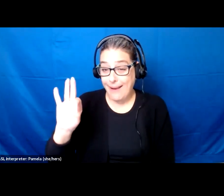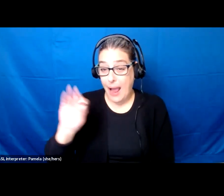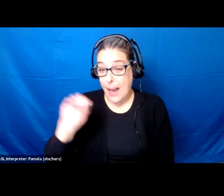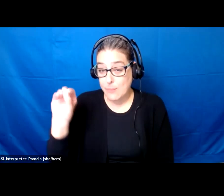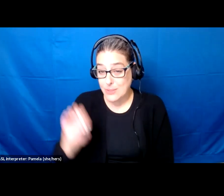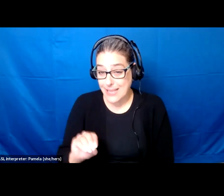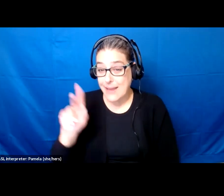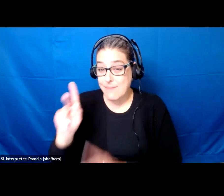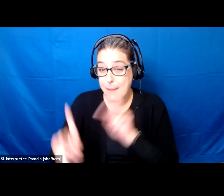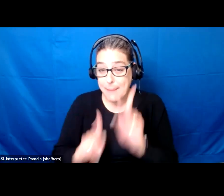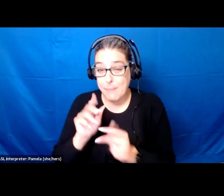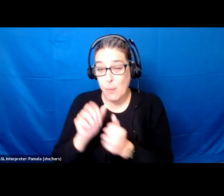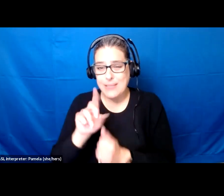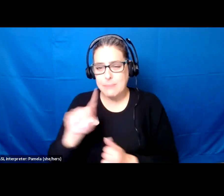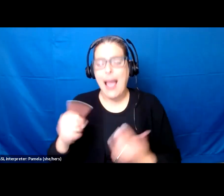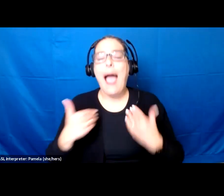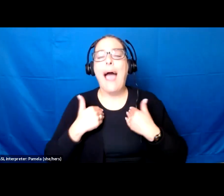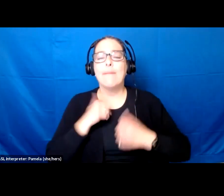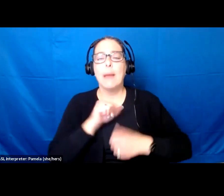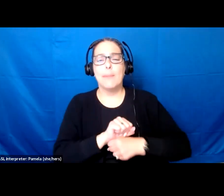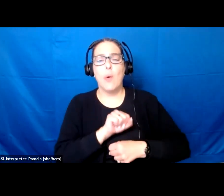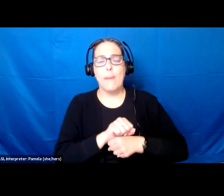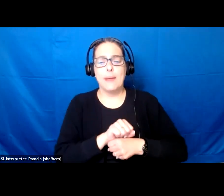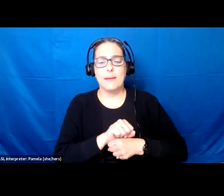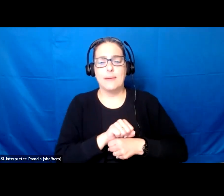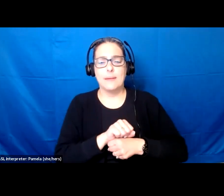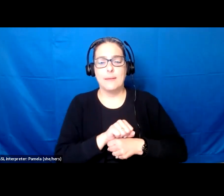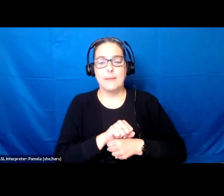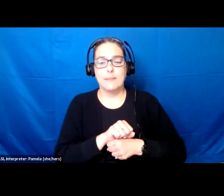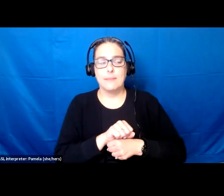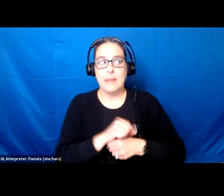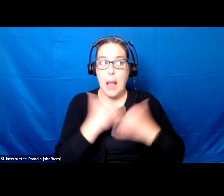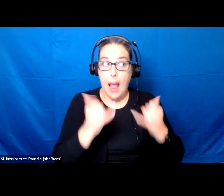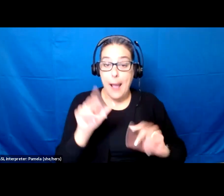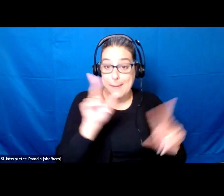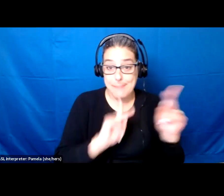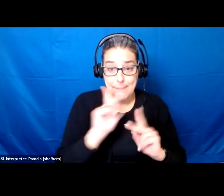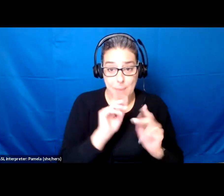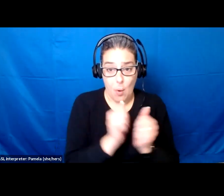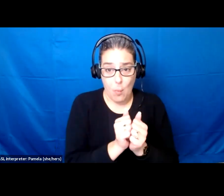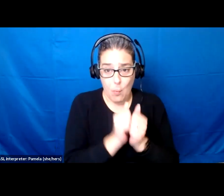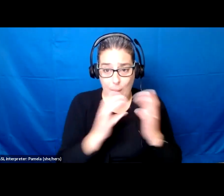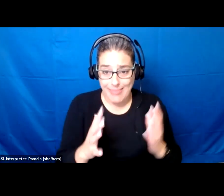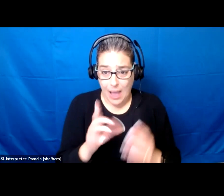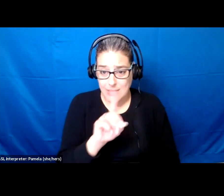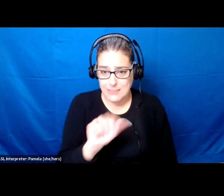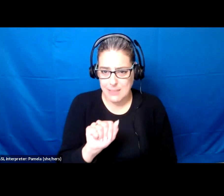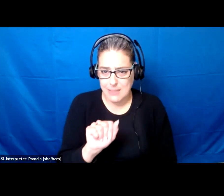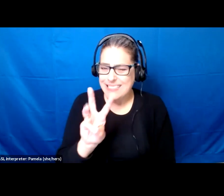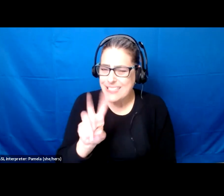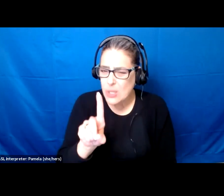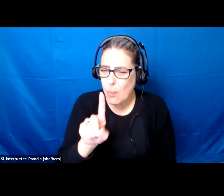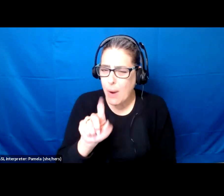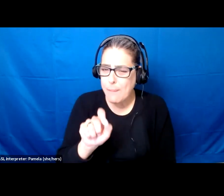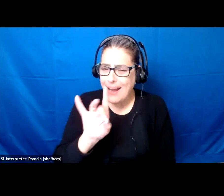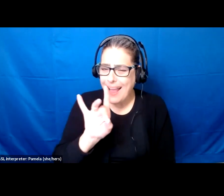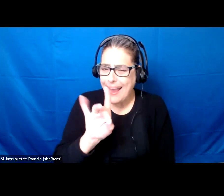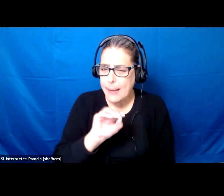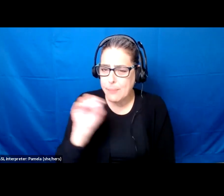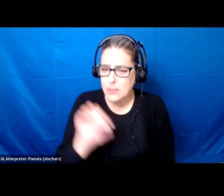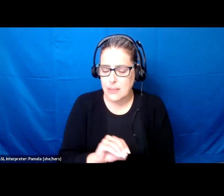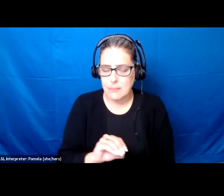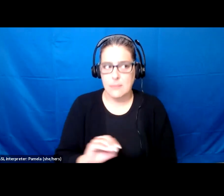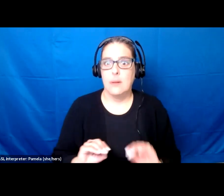employed. When we speak of persons without disabilities, that's 61.8%. So there's